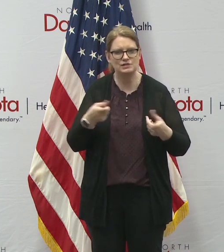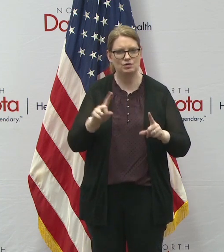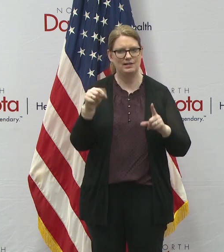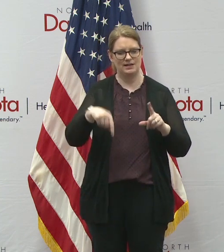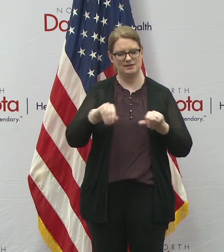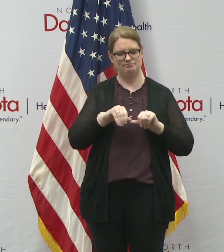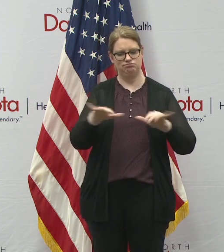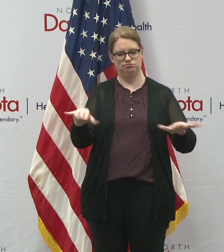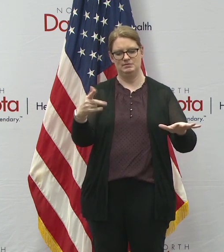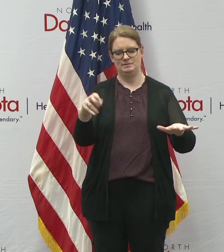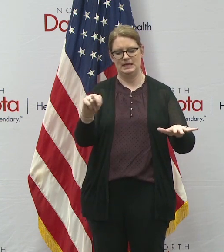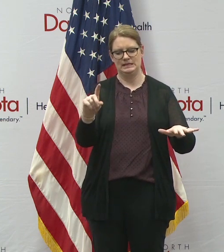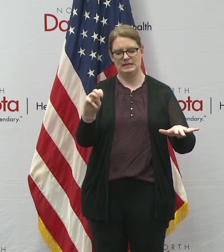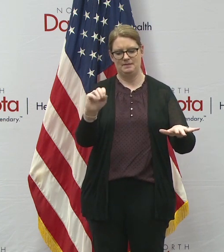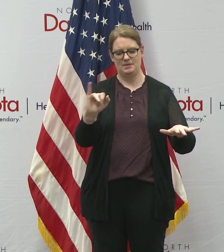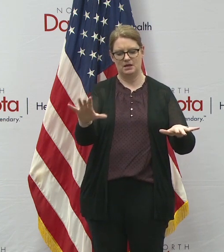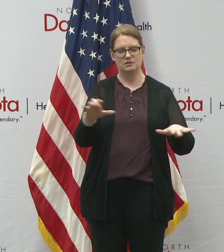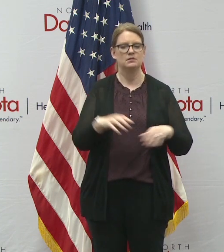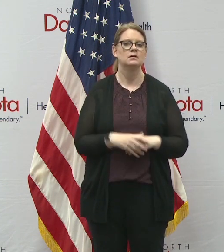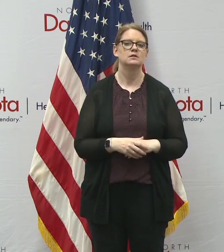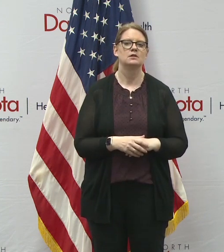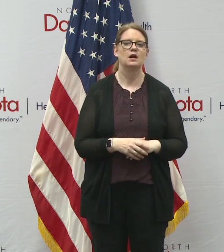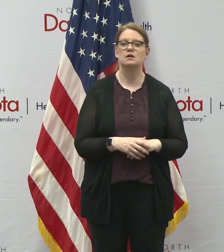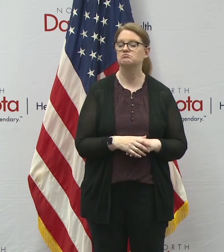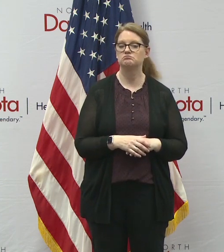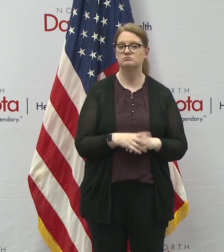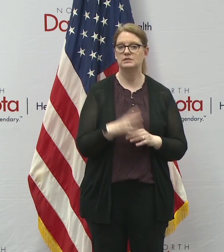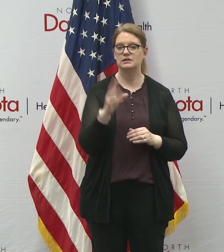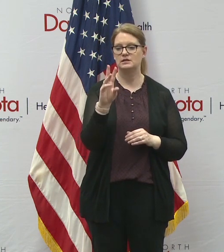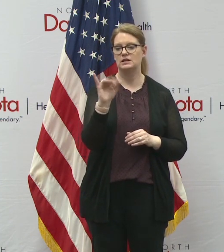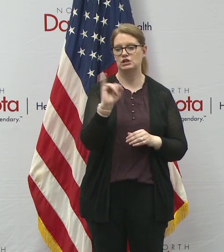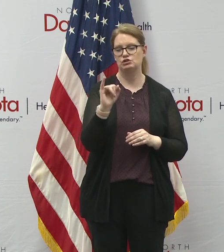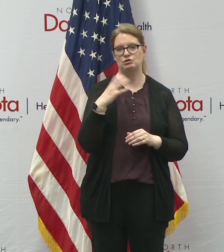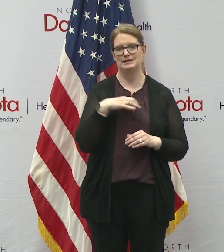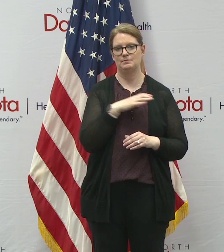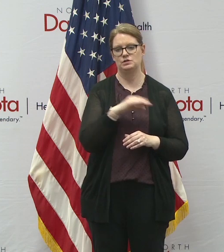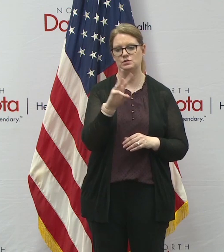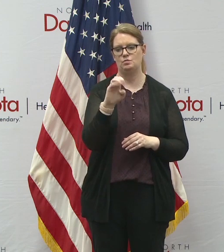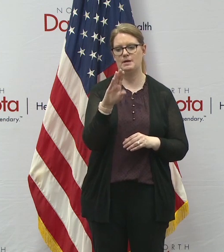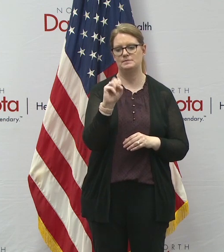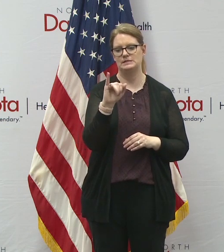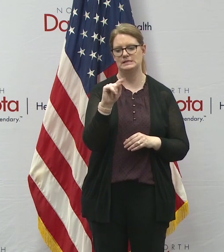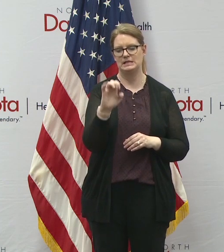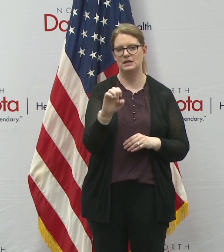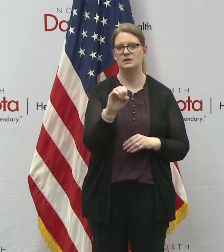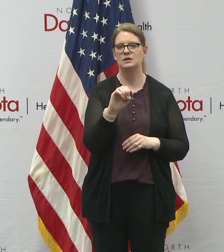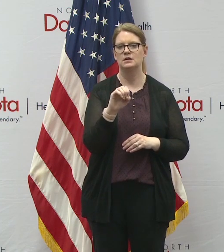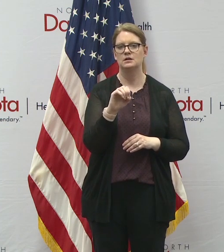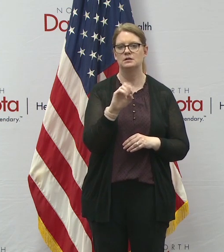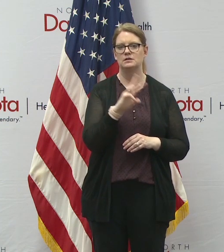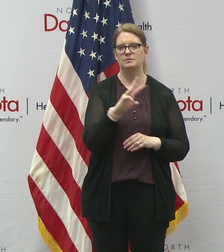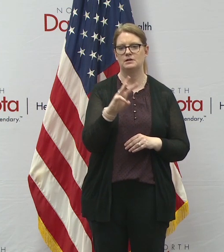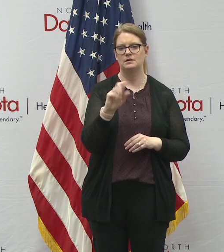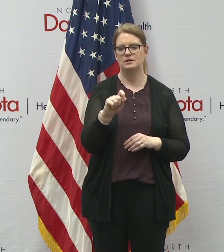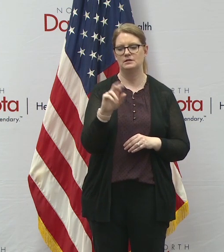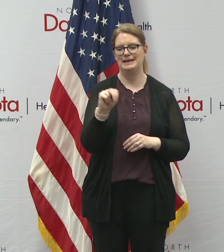out more about that at our insurance commissioner's website, which is